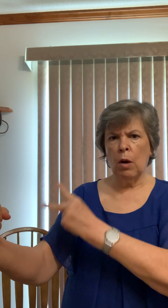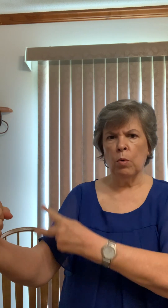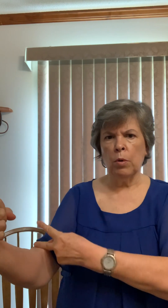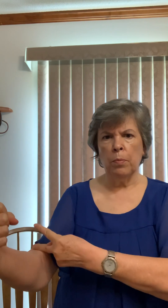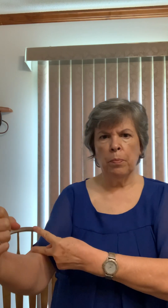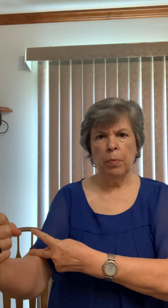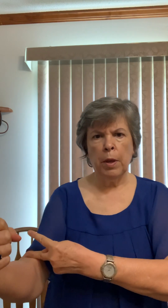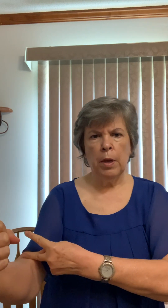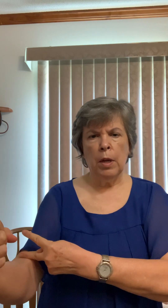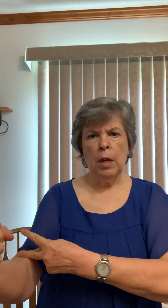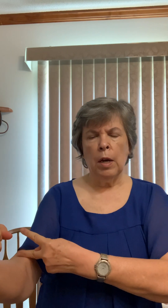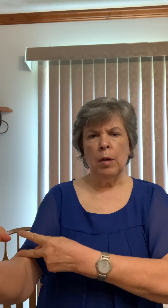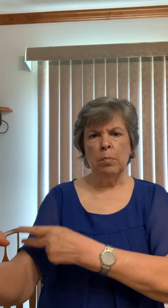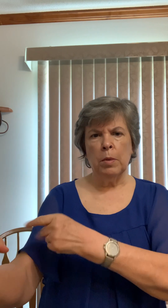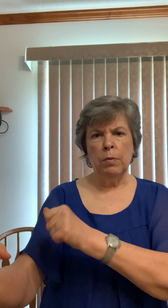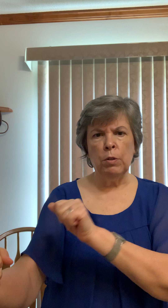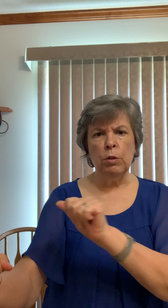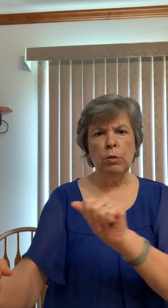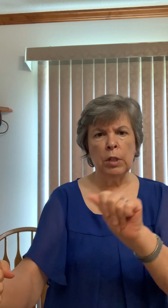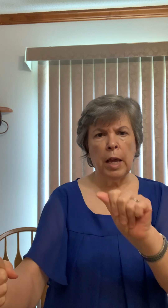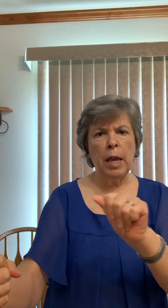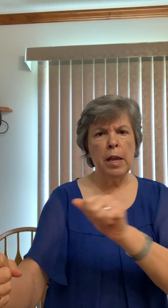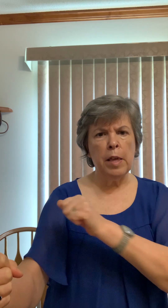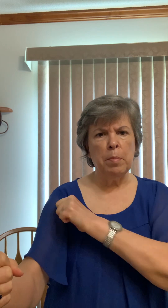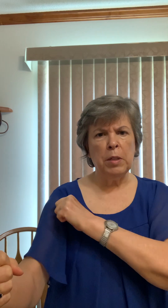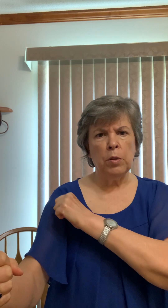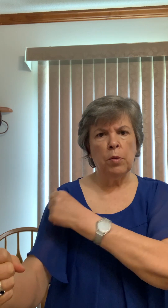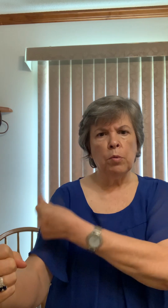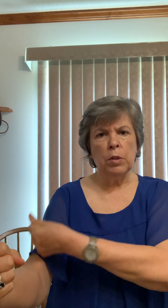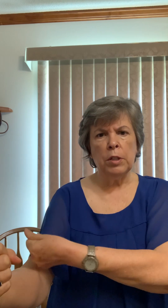power. If you use an A, that means authority.